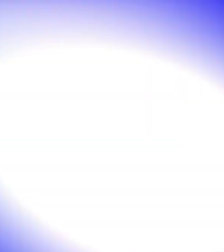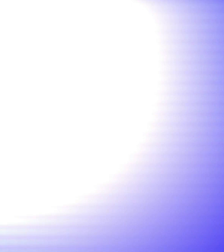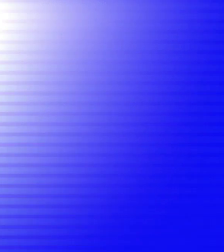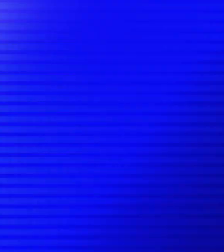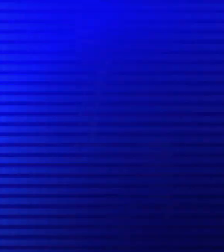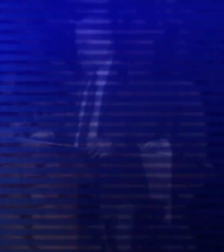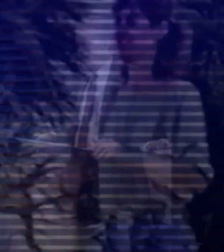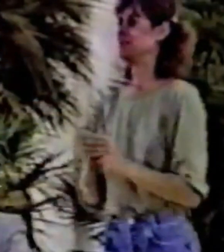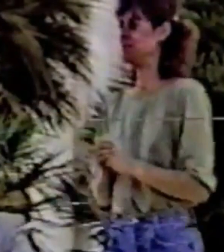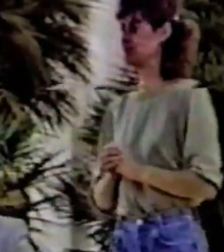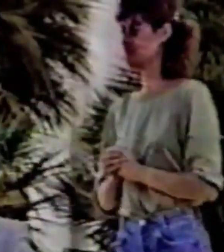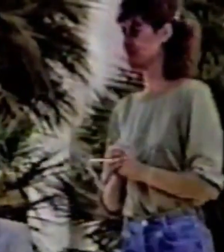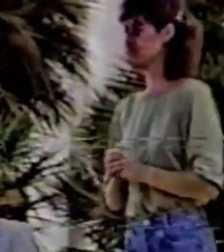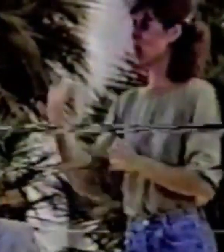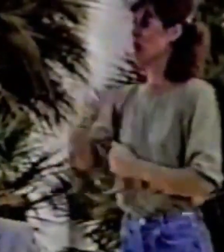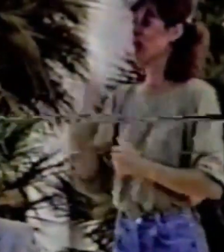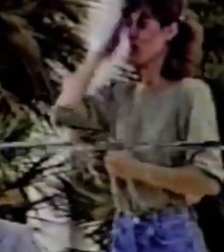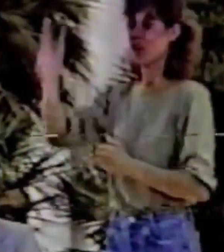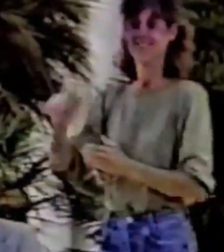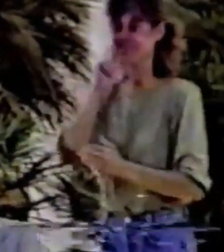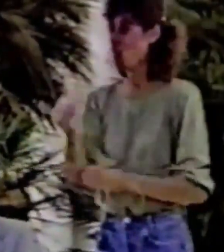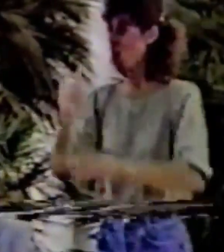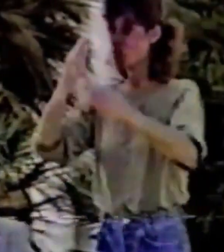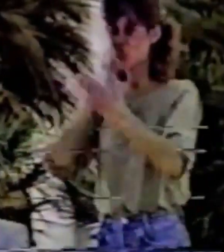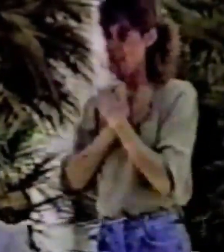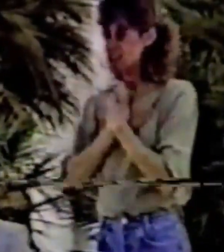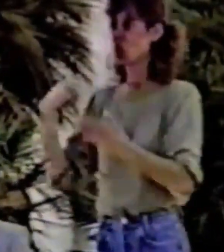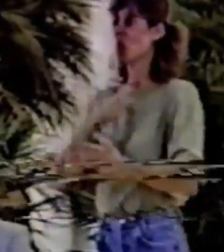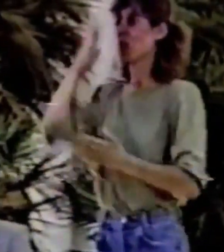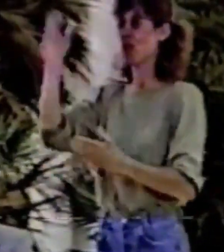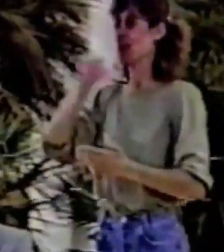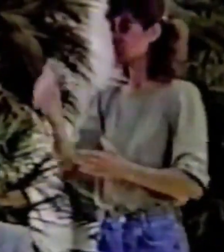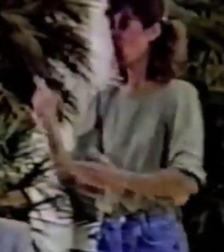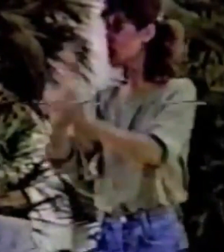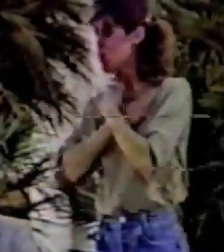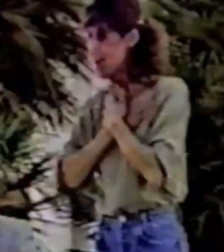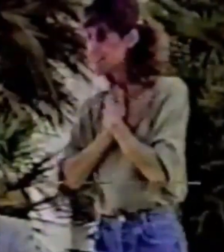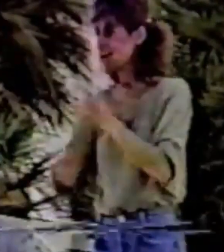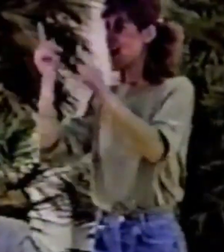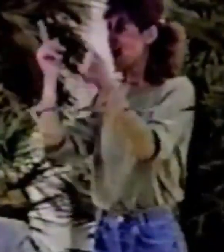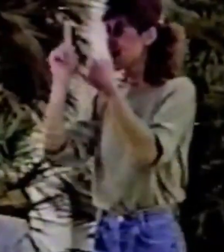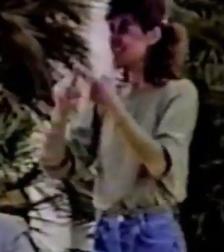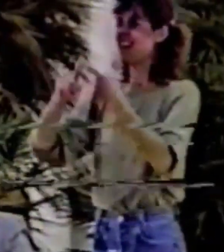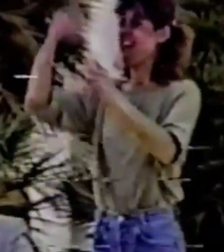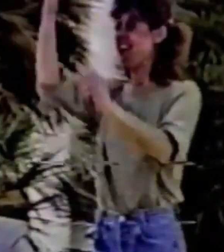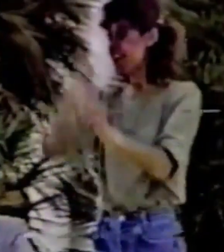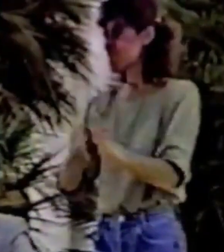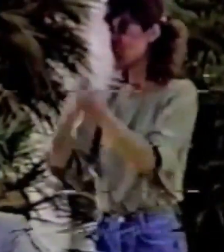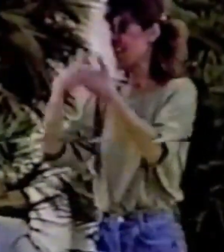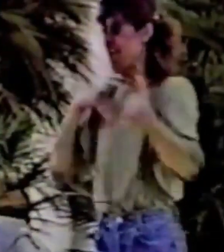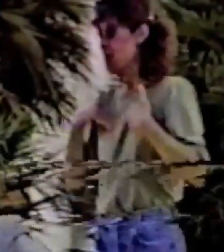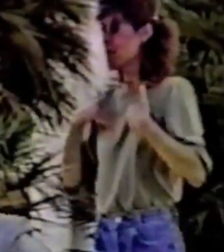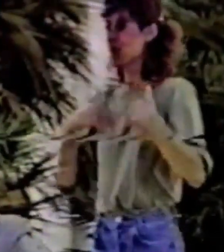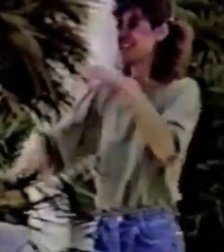yes. We will not rest! We will not rest until every